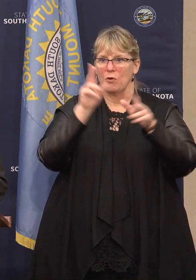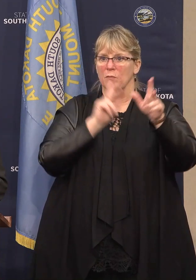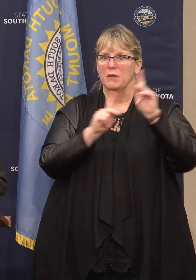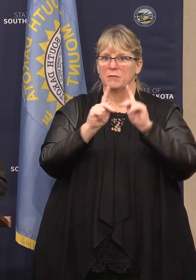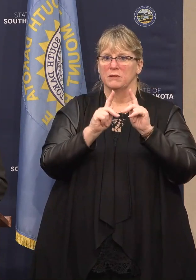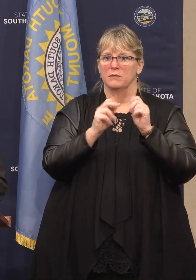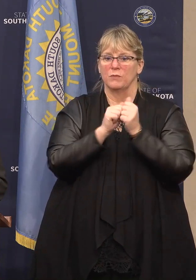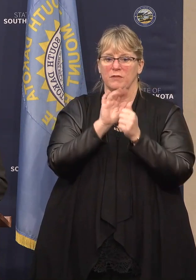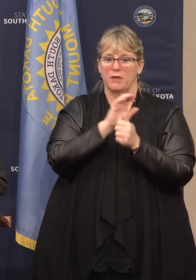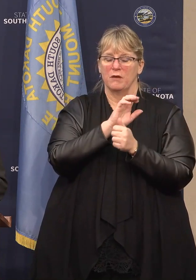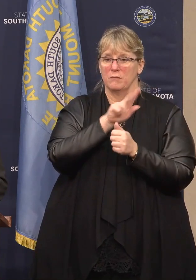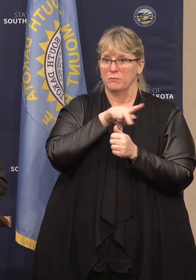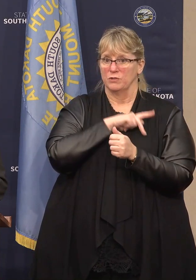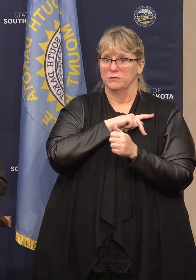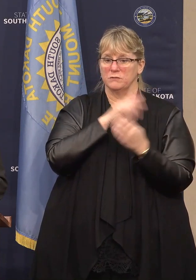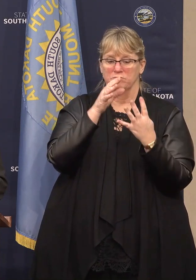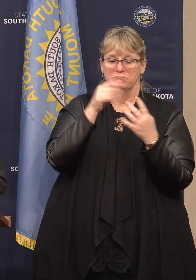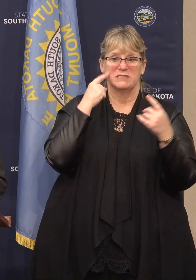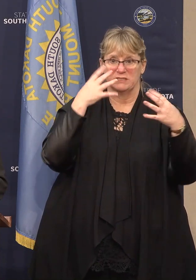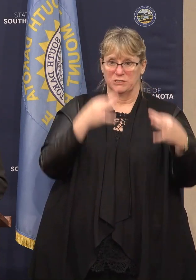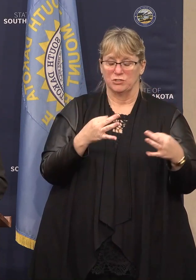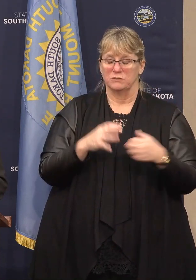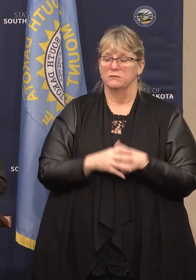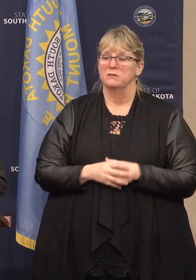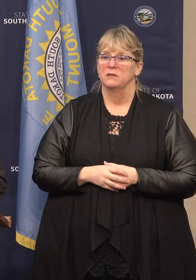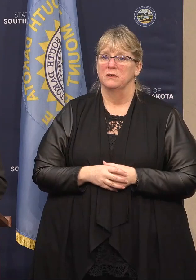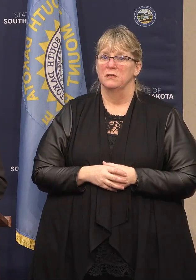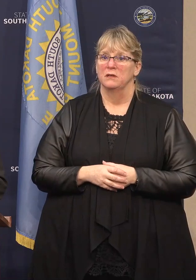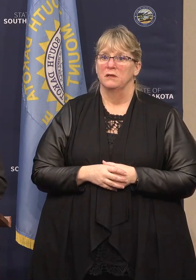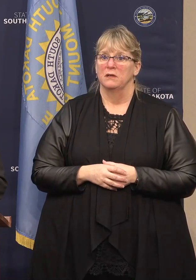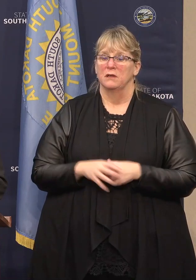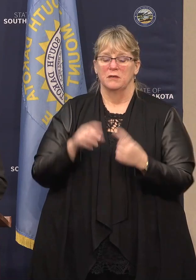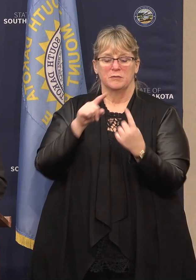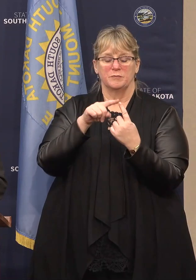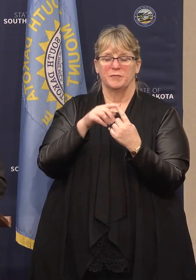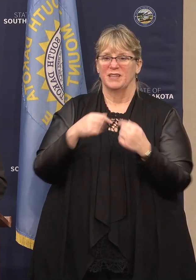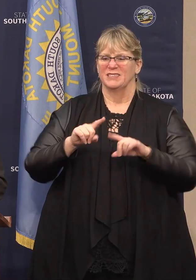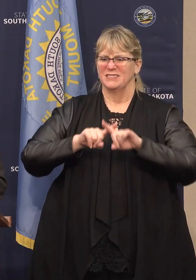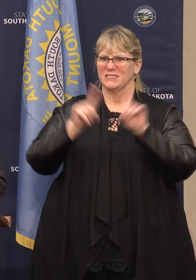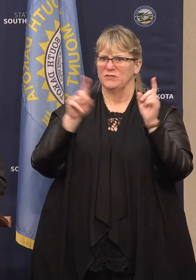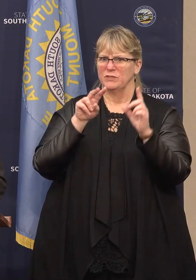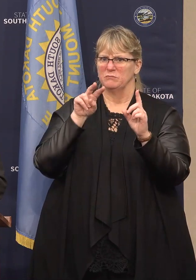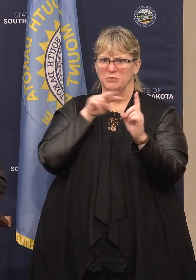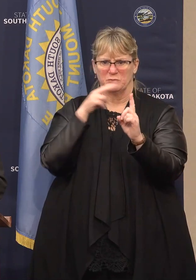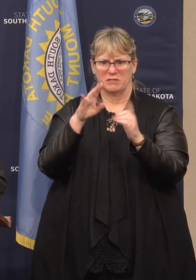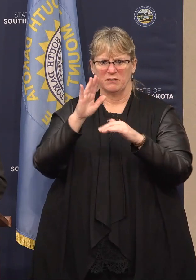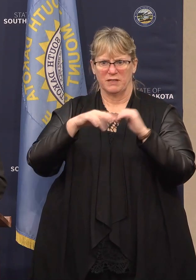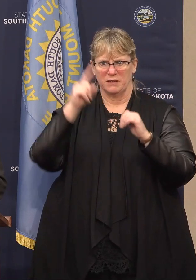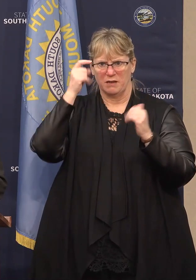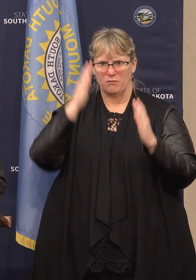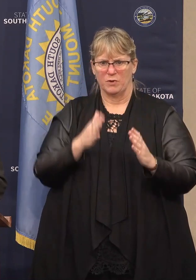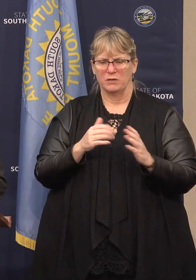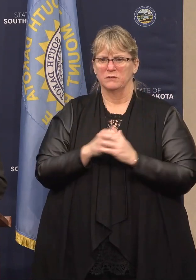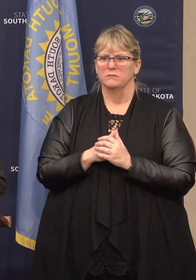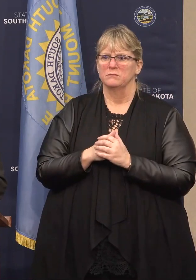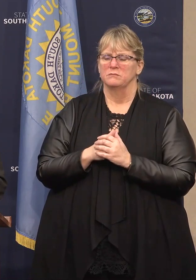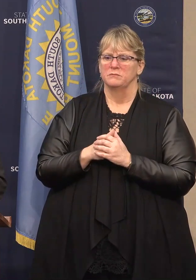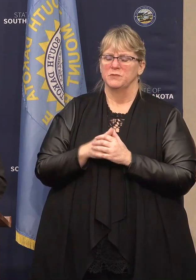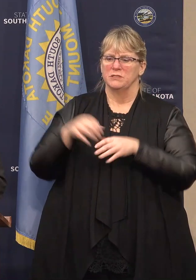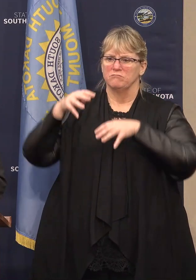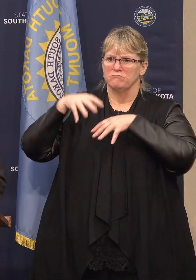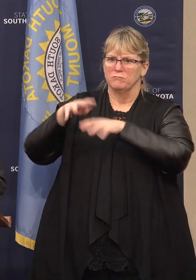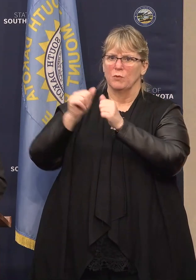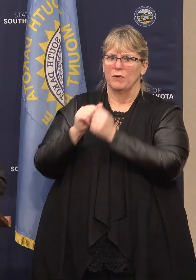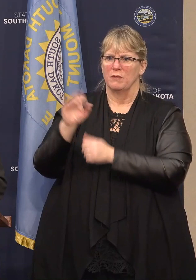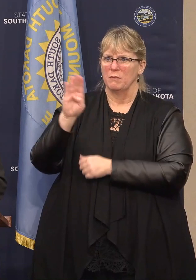personal responsibility to make choices on. He's got a very different view of government than I do. He's marched with BLM.